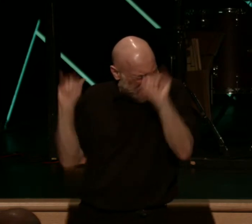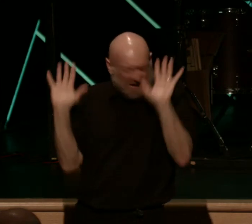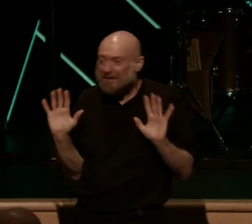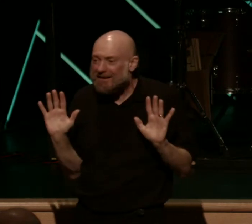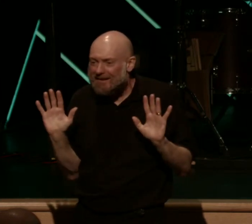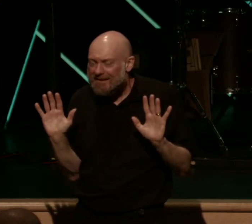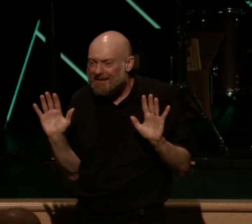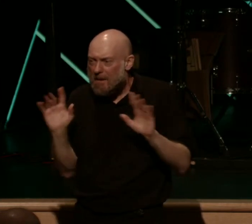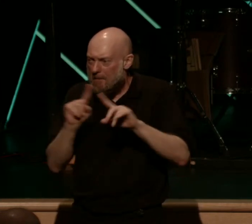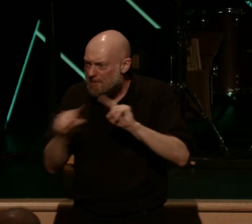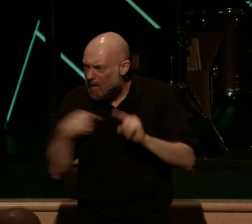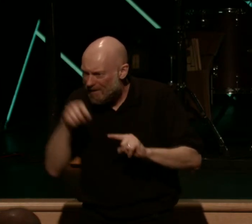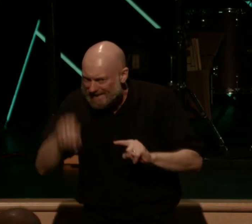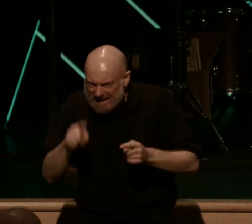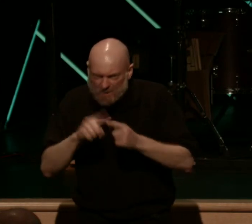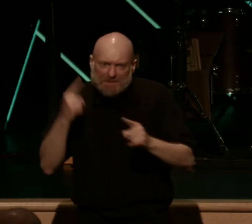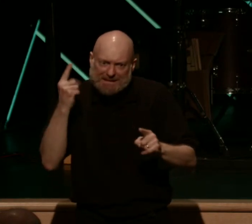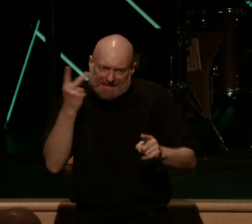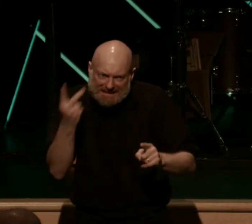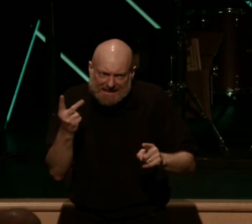But here's what we need to see, all right?